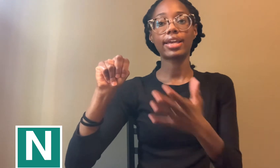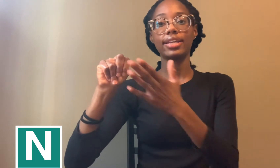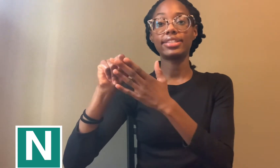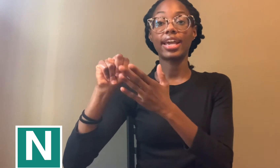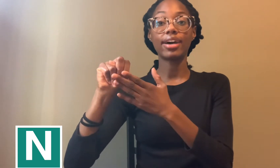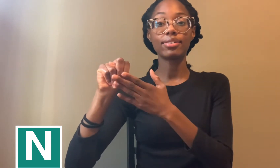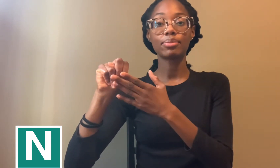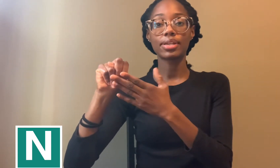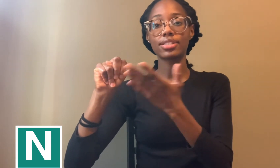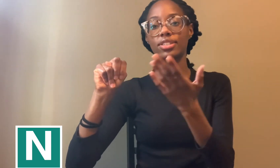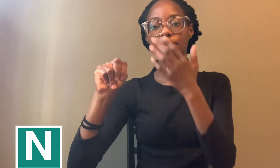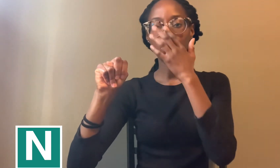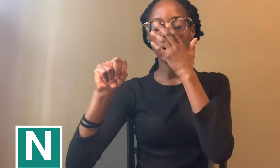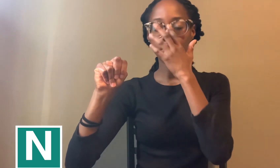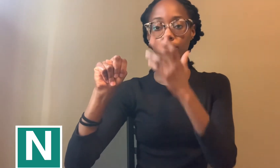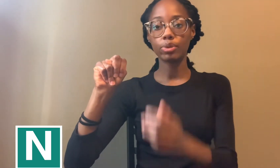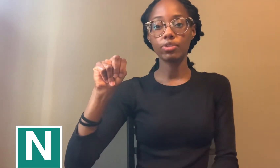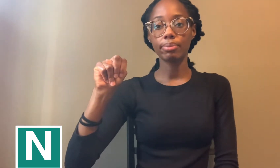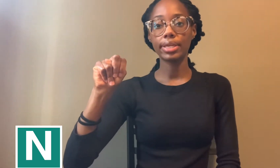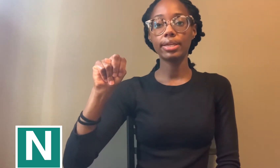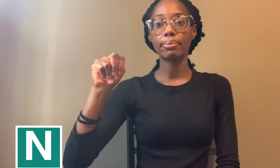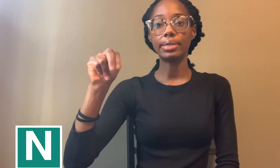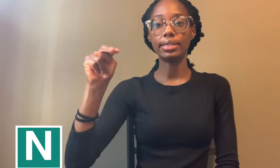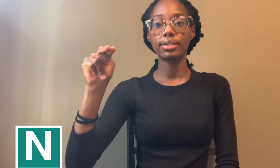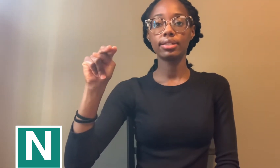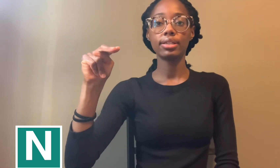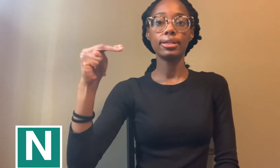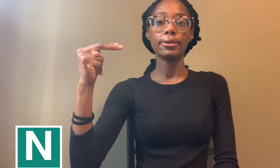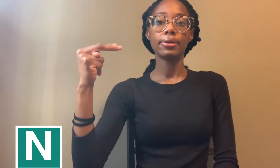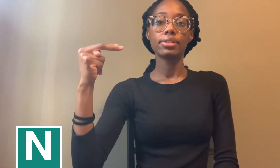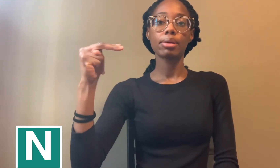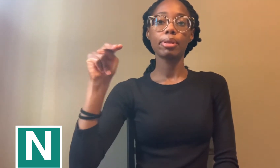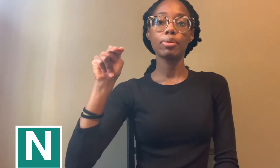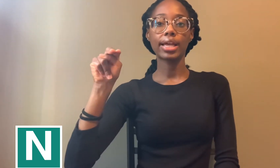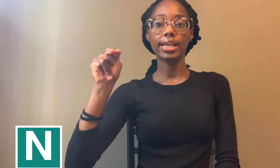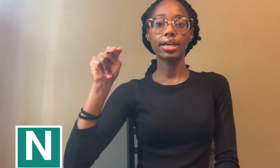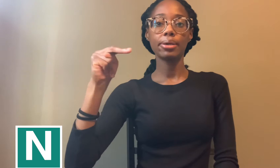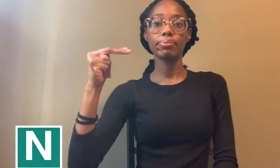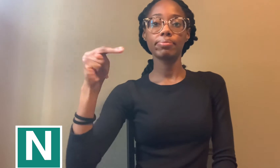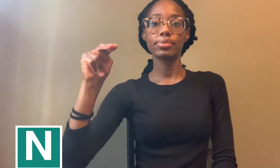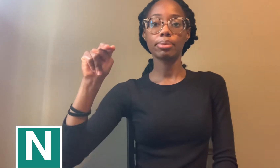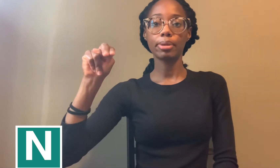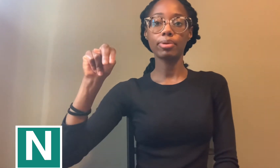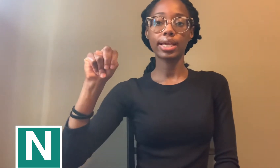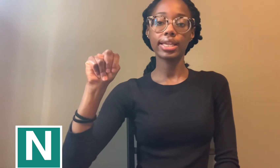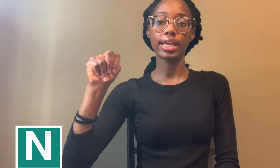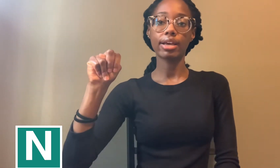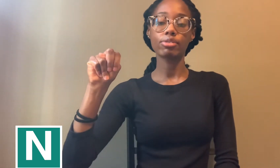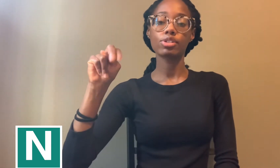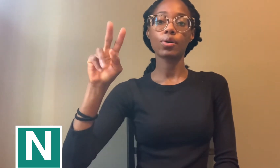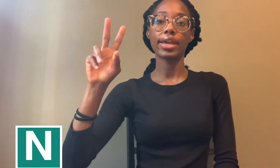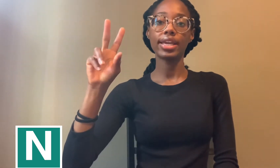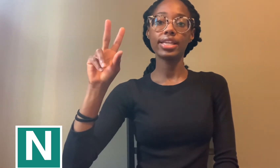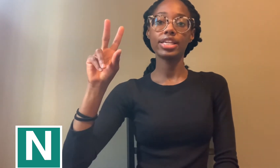it down because it's just more comfortable for me, but some people like it up, some people like it down. So N is